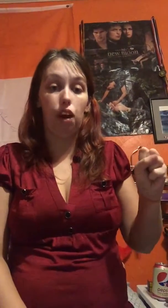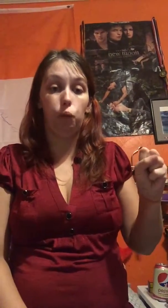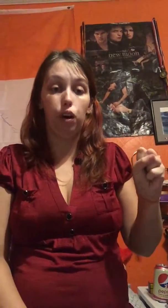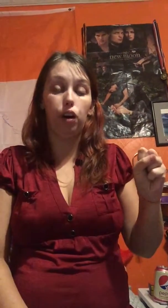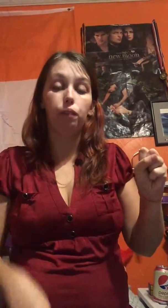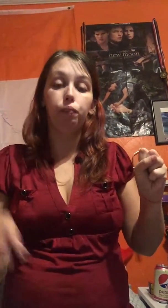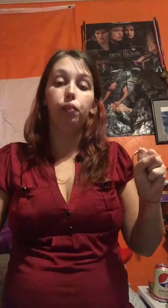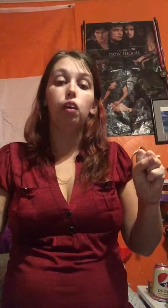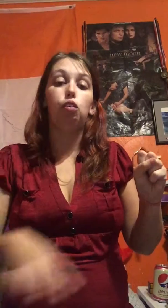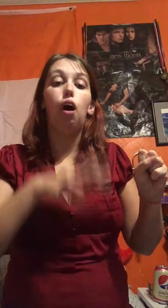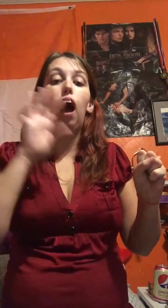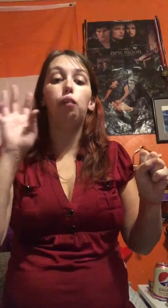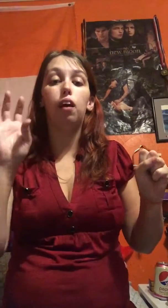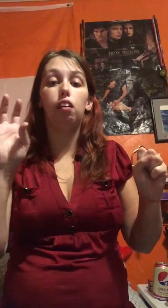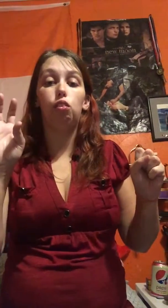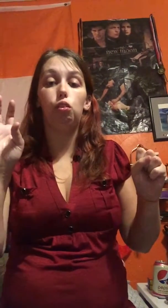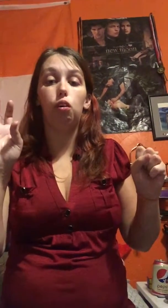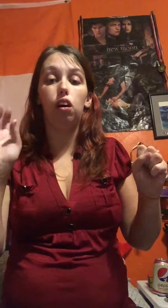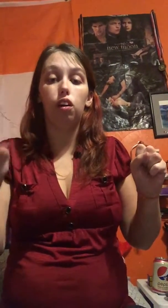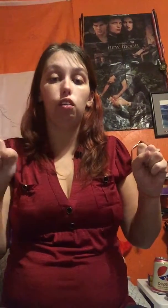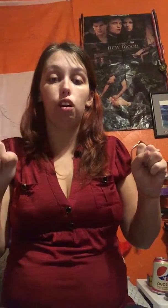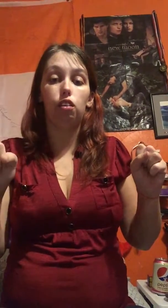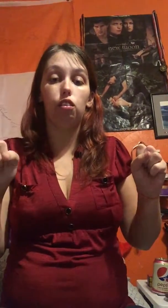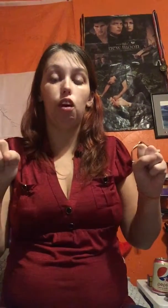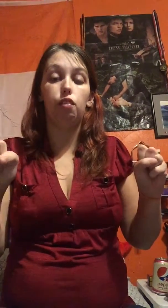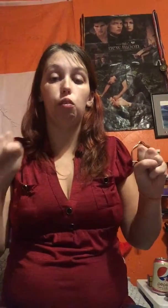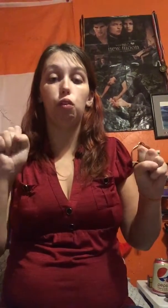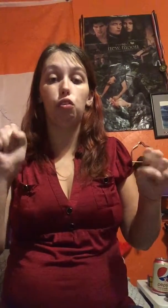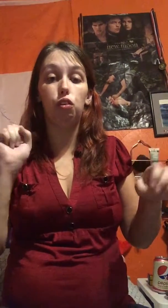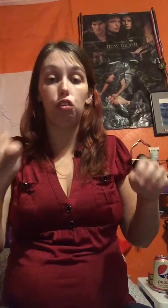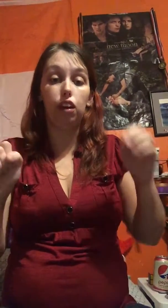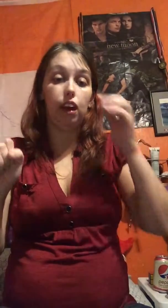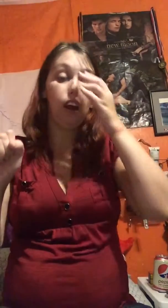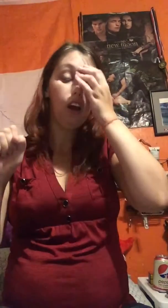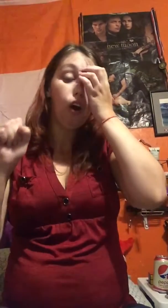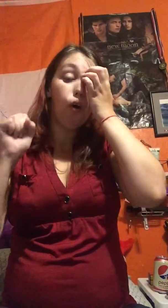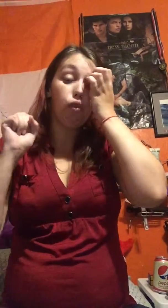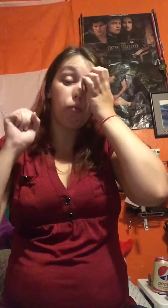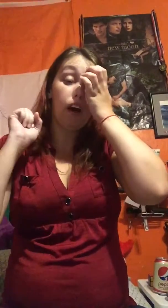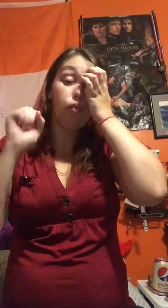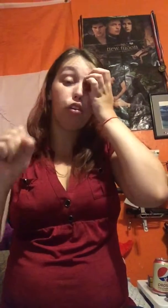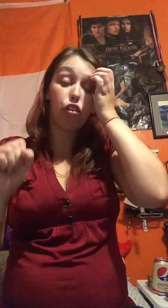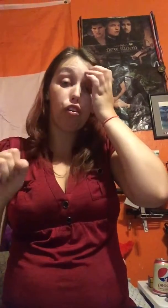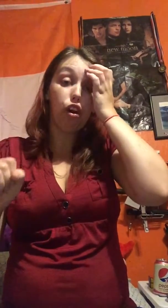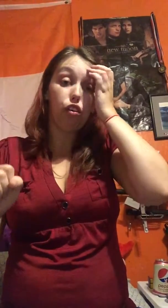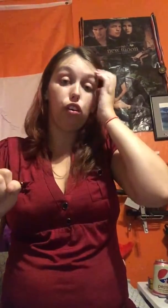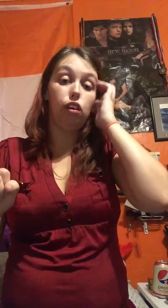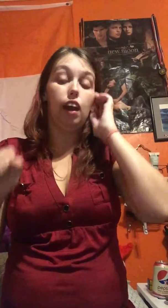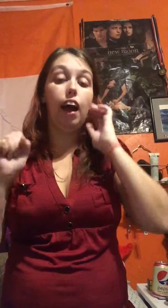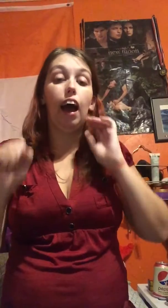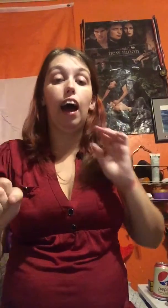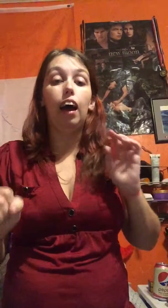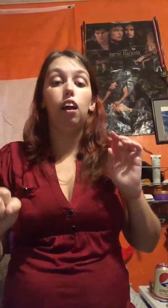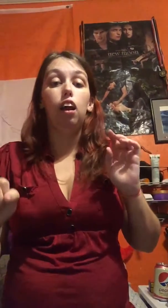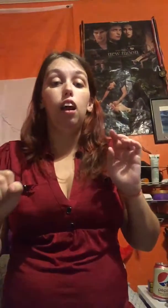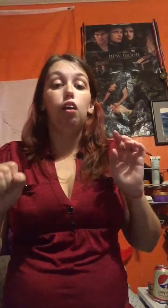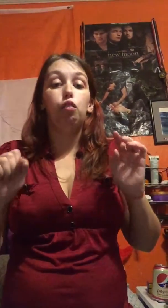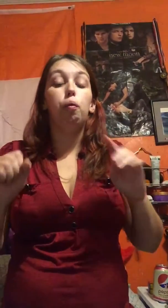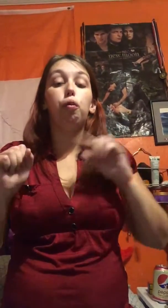network. So, I went to another doctor's office, which originally was my original doctor that I had for both